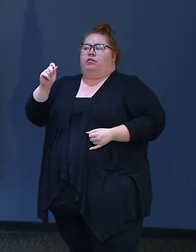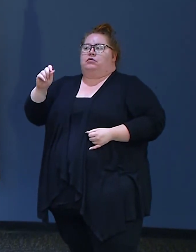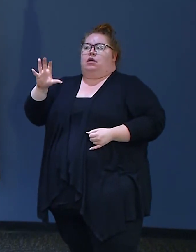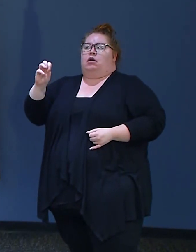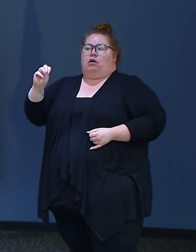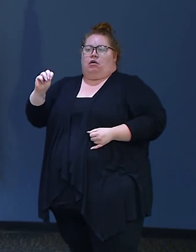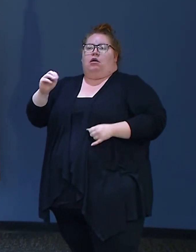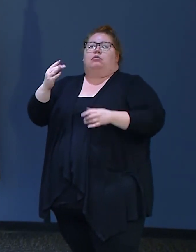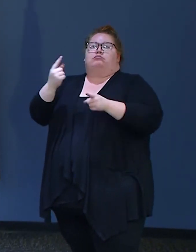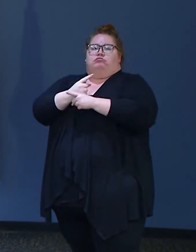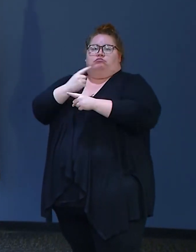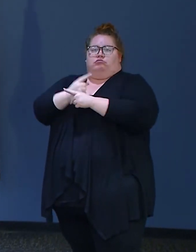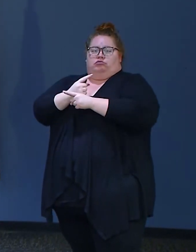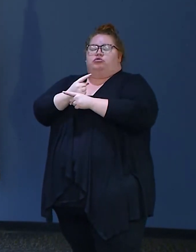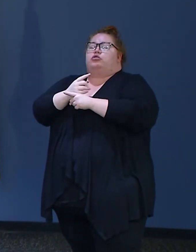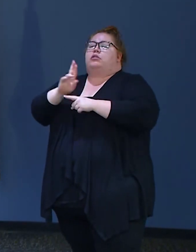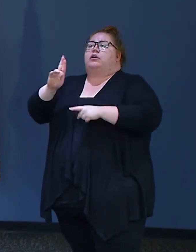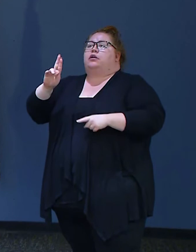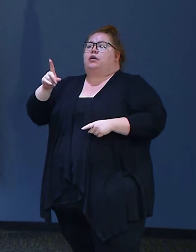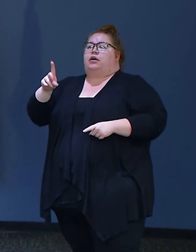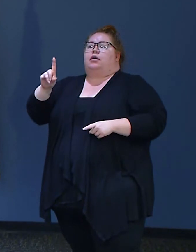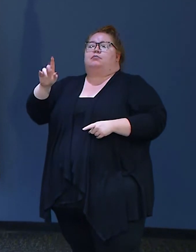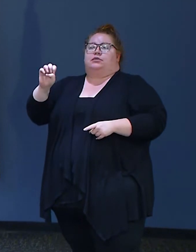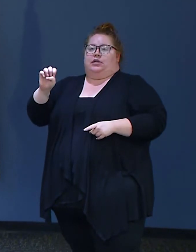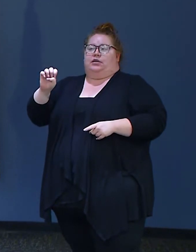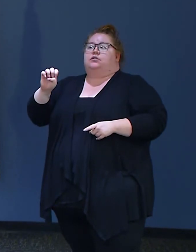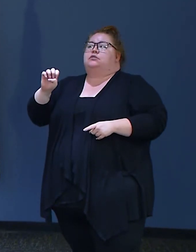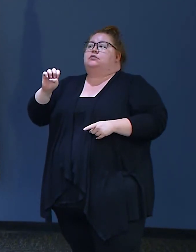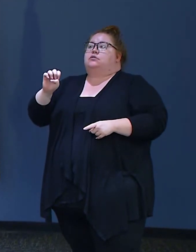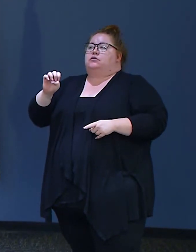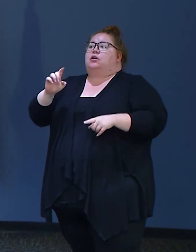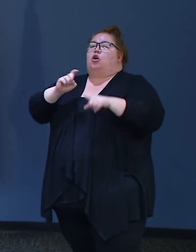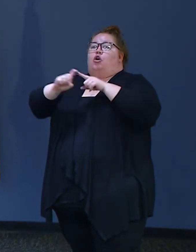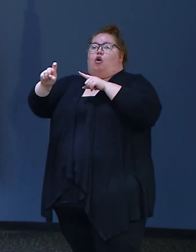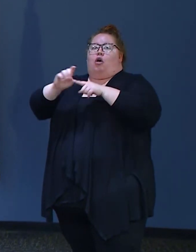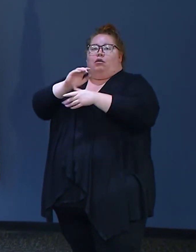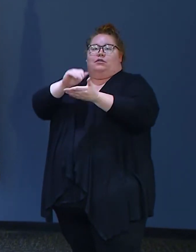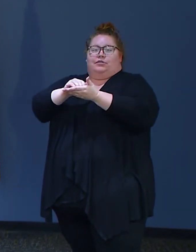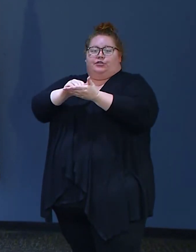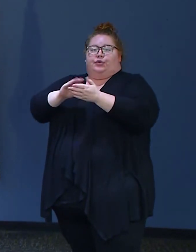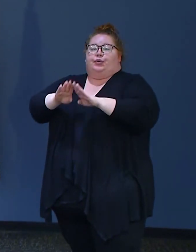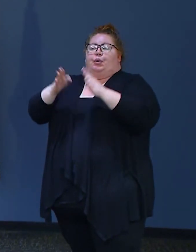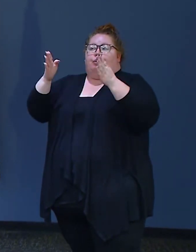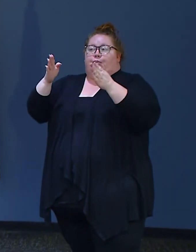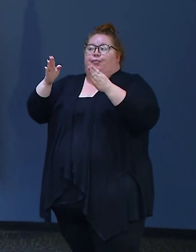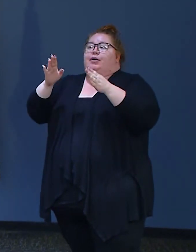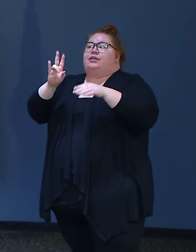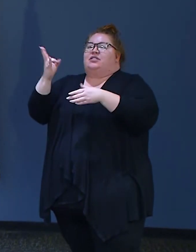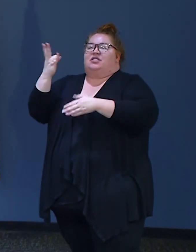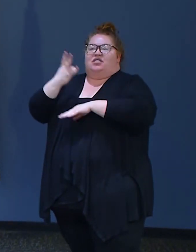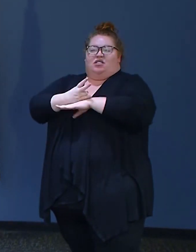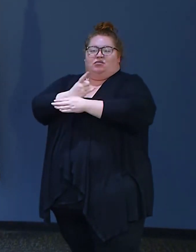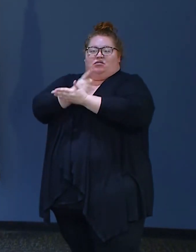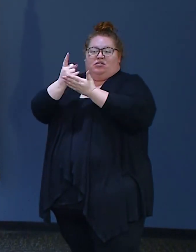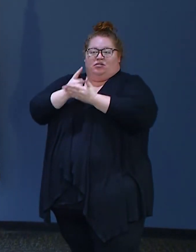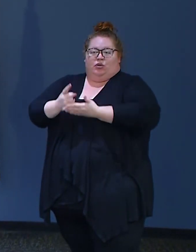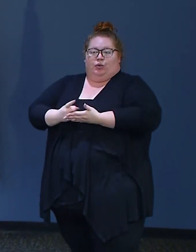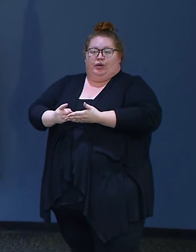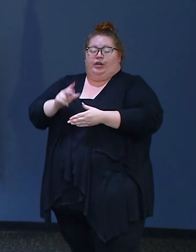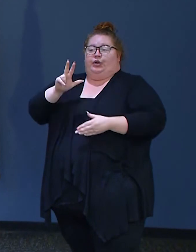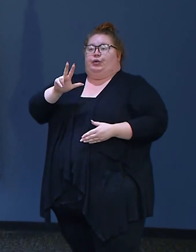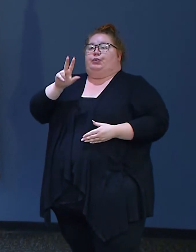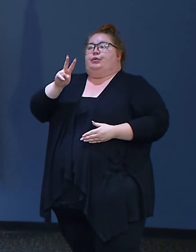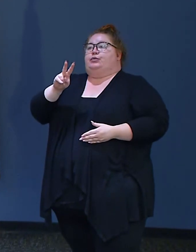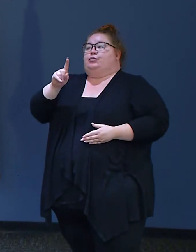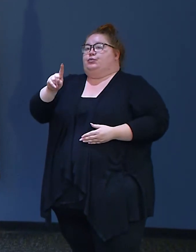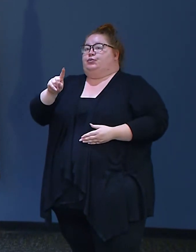call center is open 7 days a week, and that can be reached at 321-3000. And